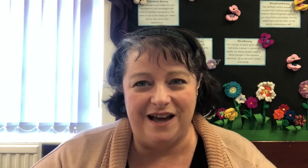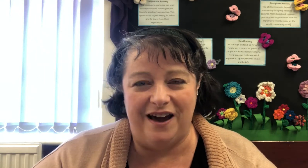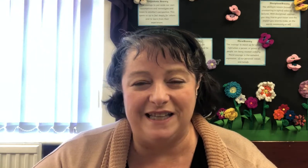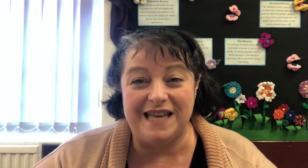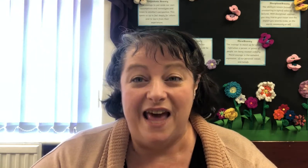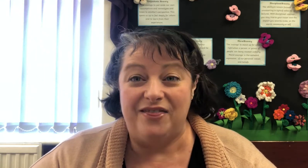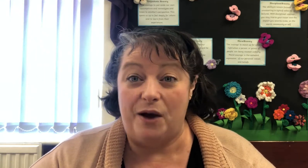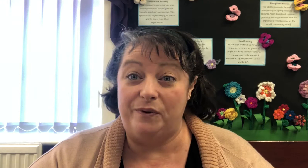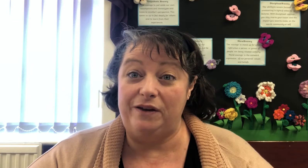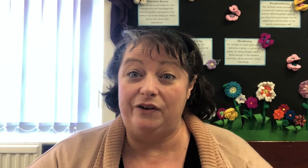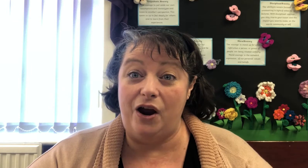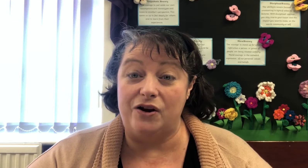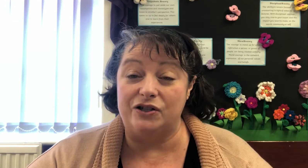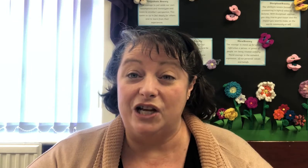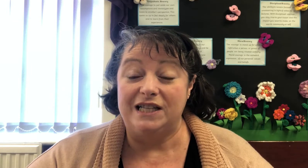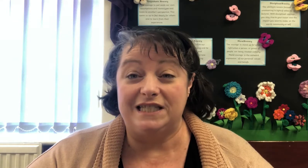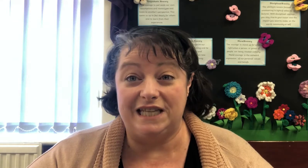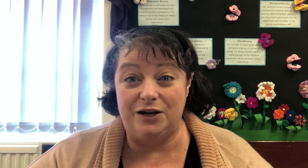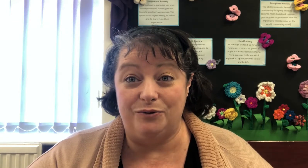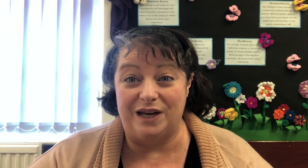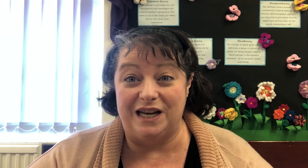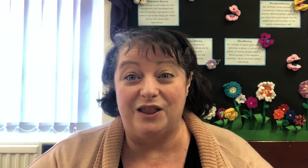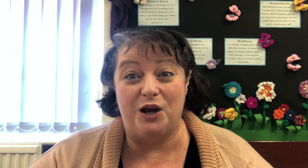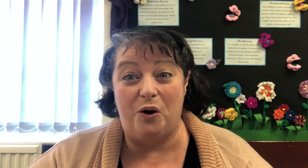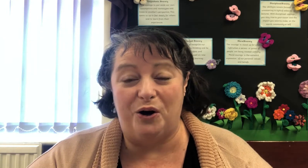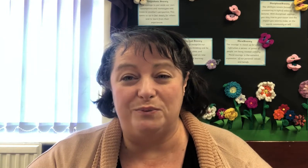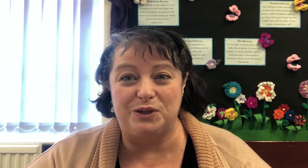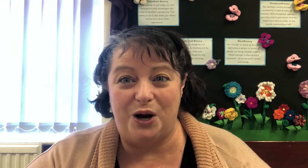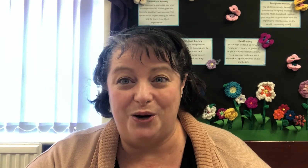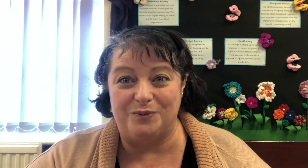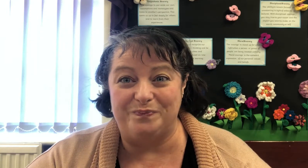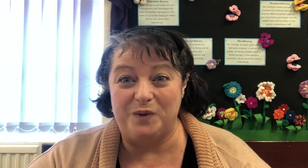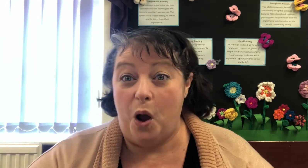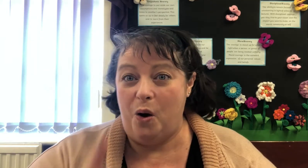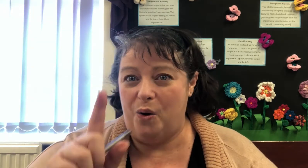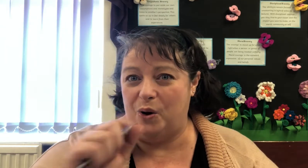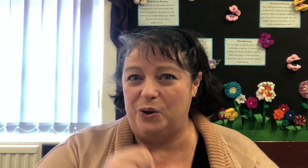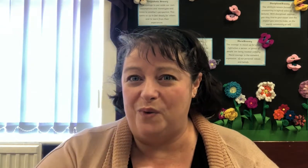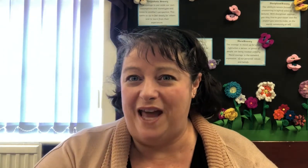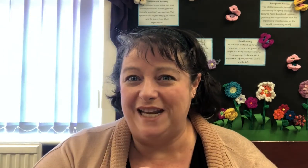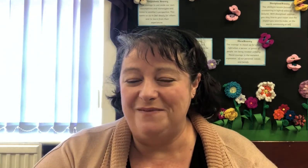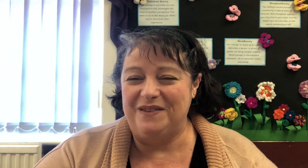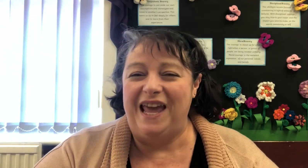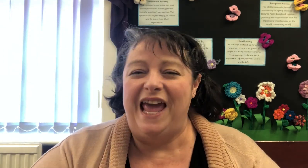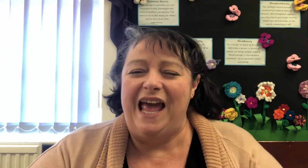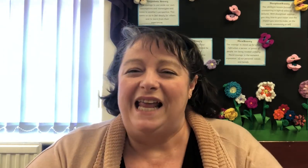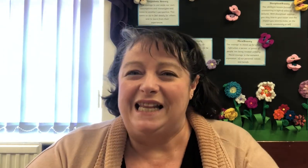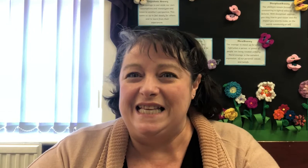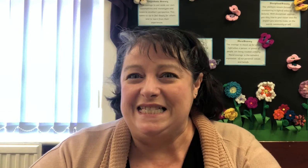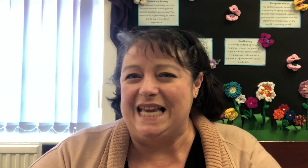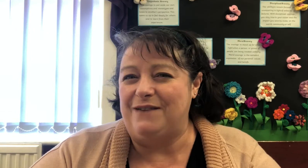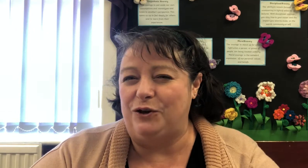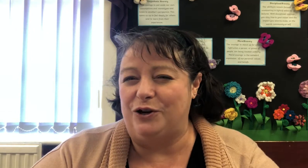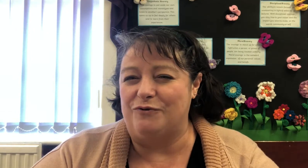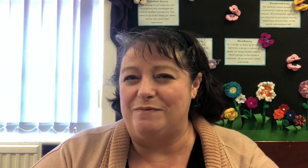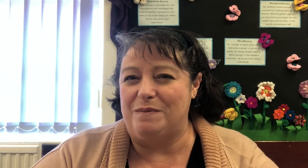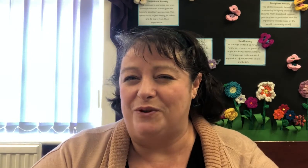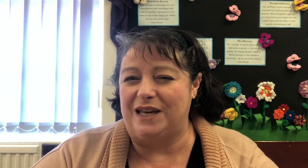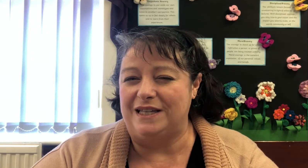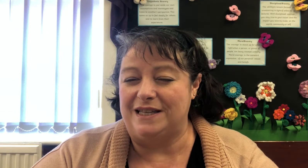signs that we've learned during the autumn term. Are you ready? Let's see if you can remember these.